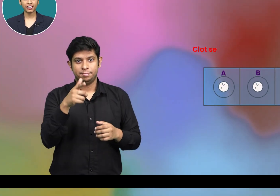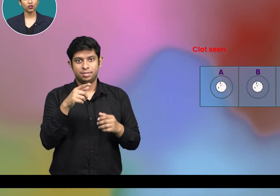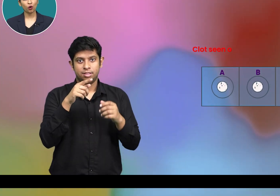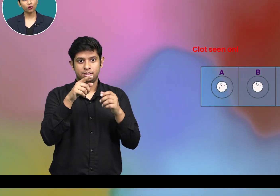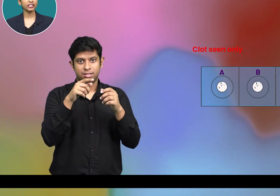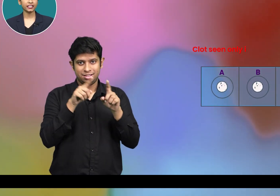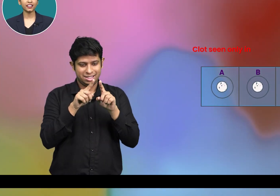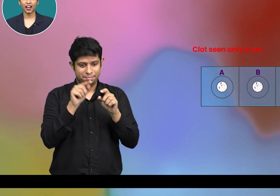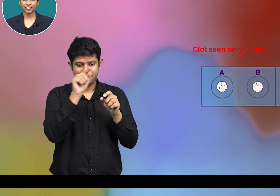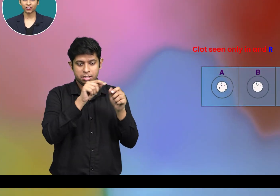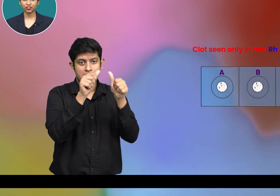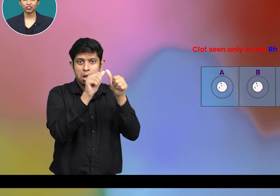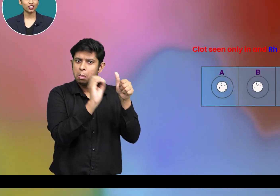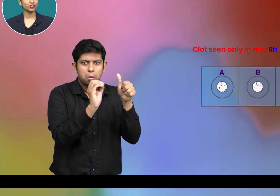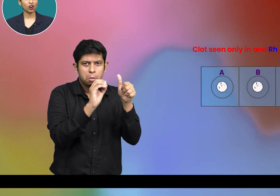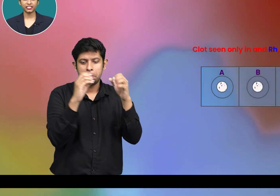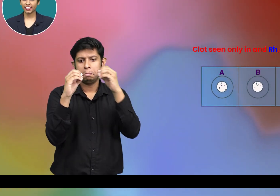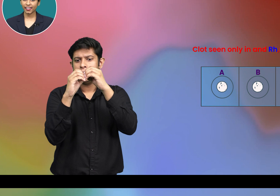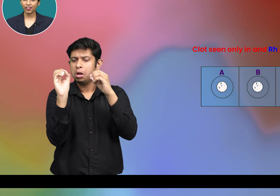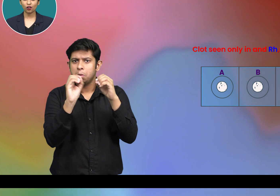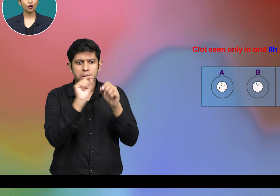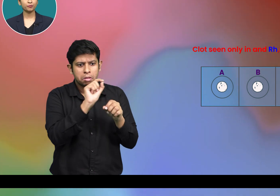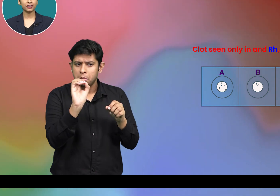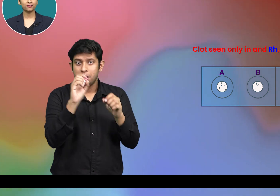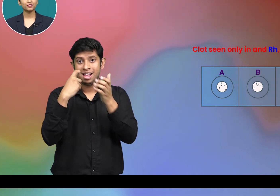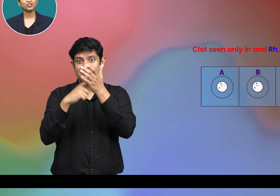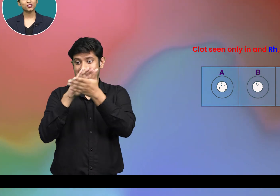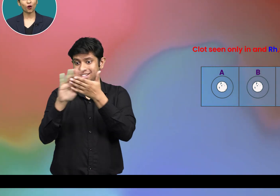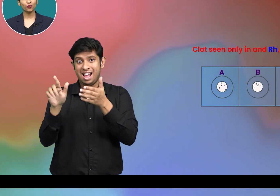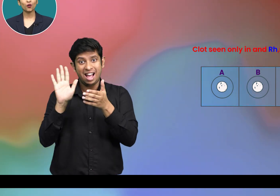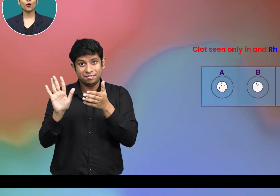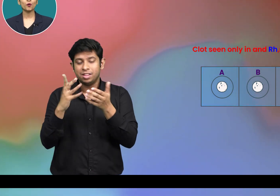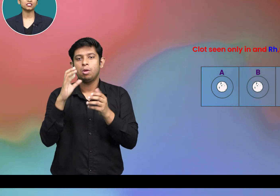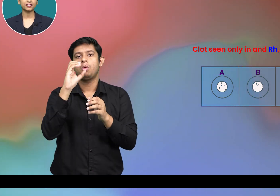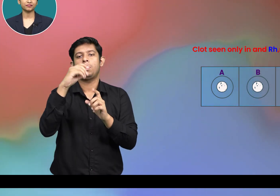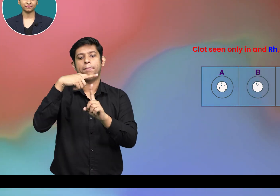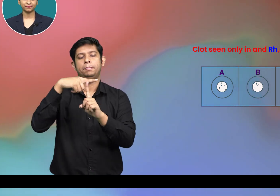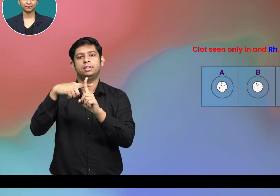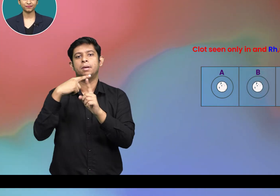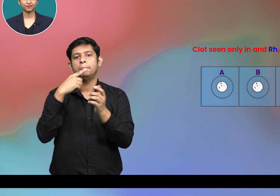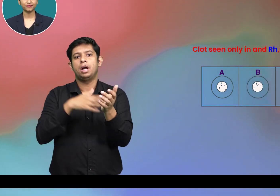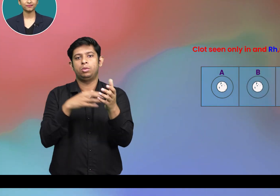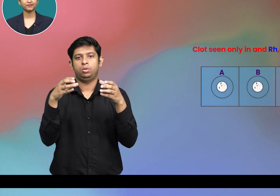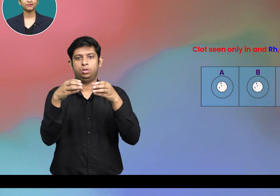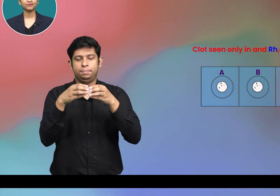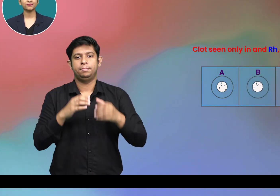Clot seen only in RH, not in A or B. So, O positive.